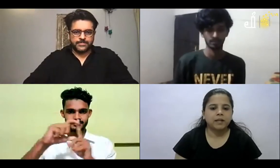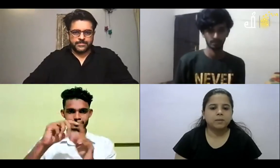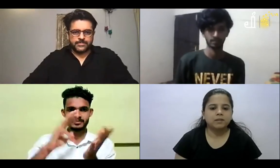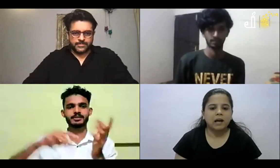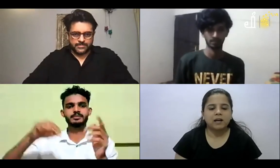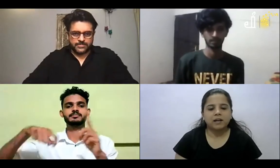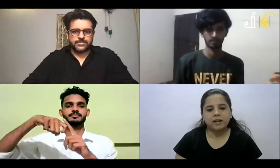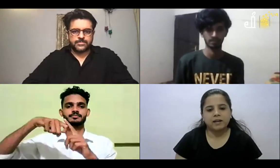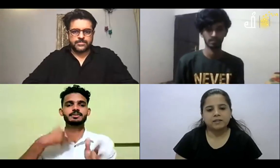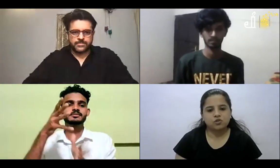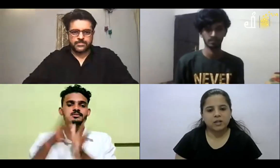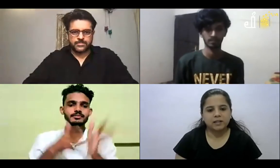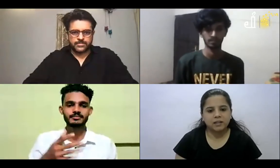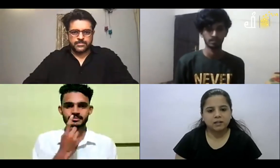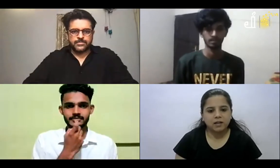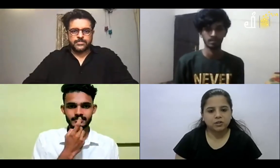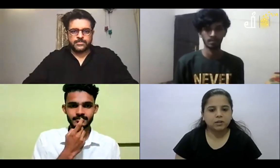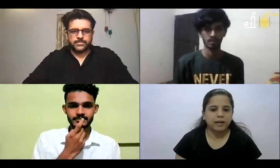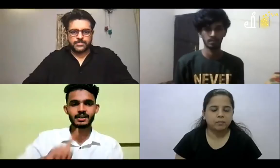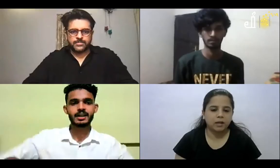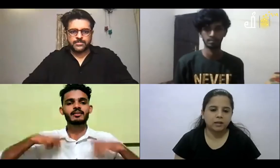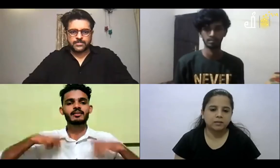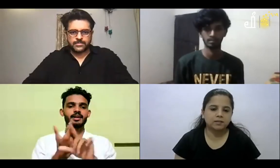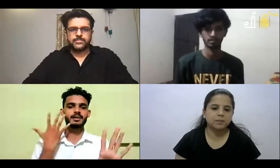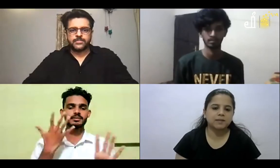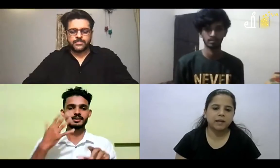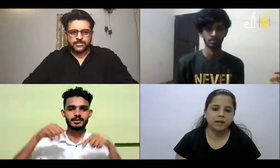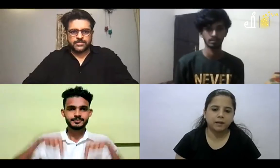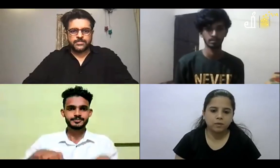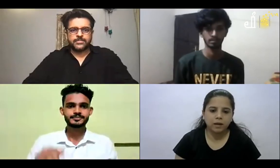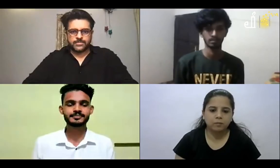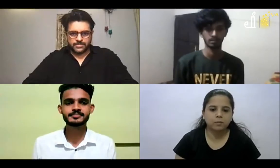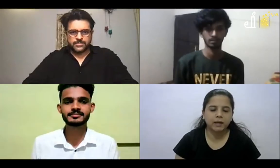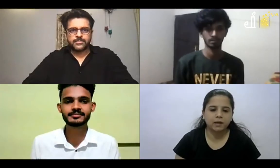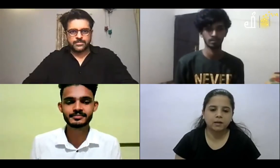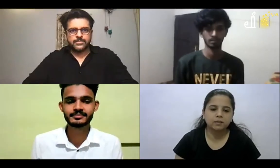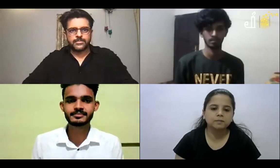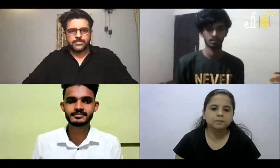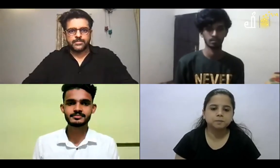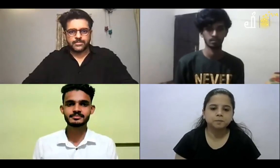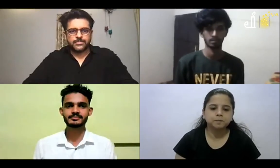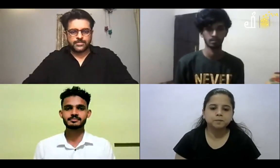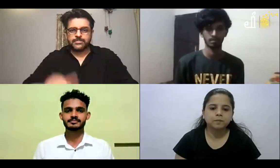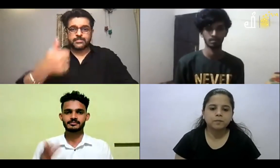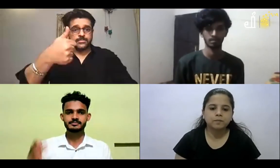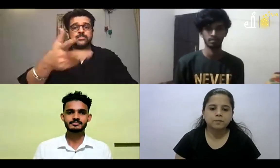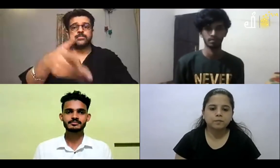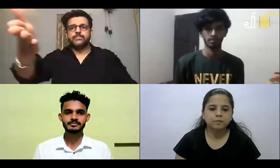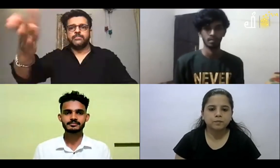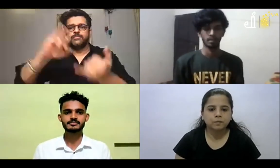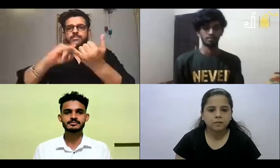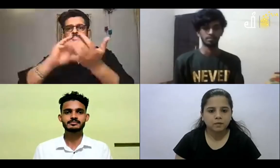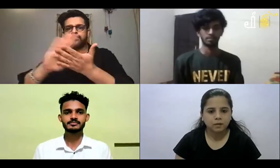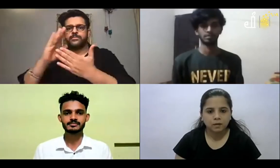My name is RASHID, Rashid MK. This is my sign name. I'm from Kerala.